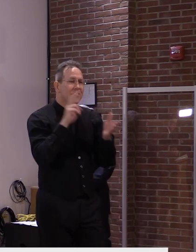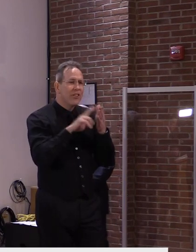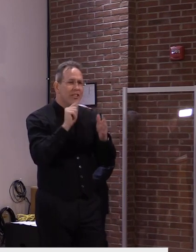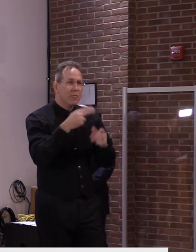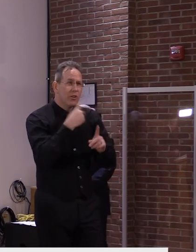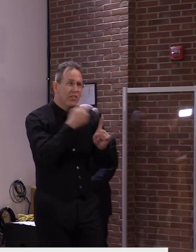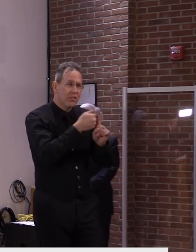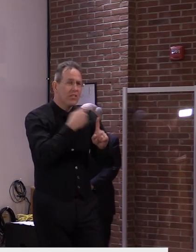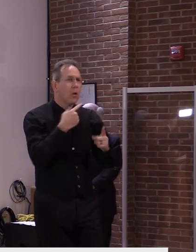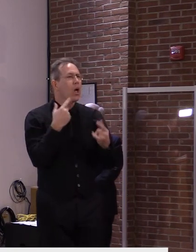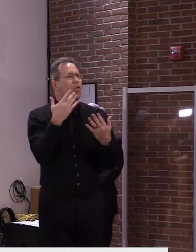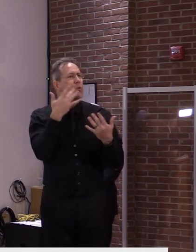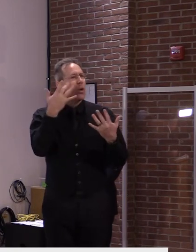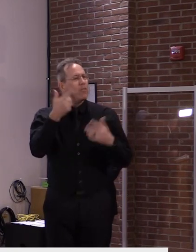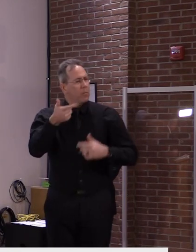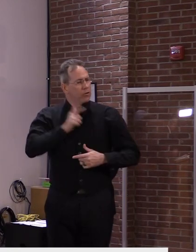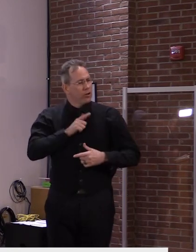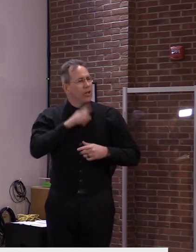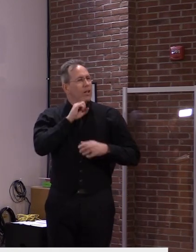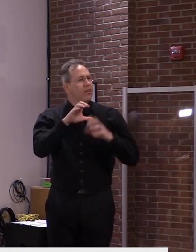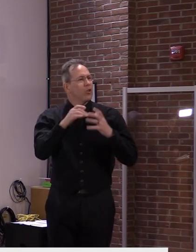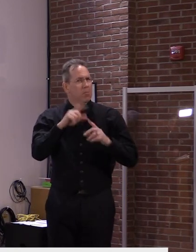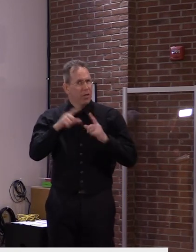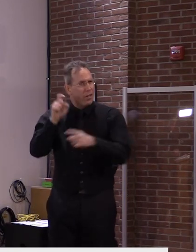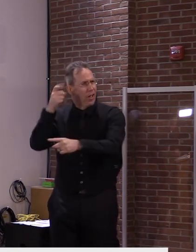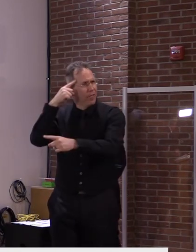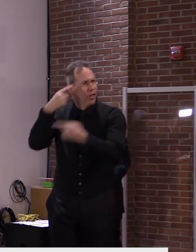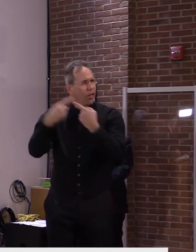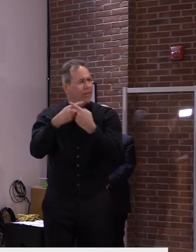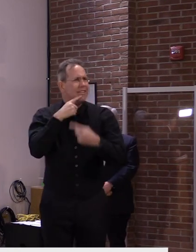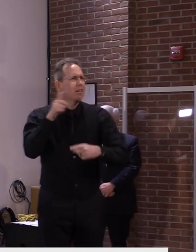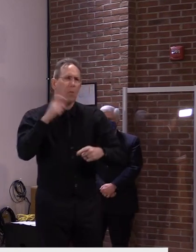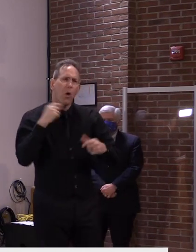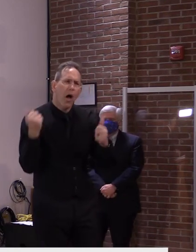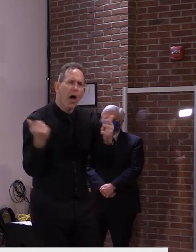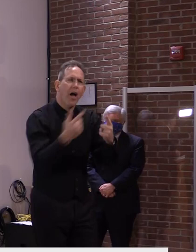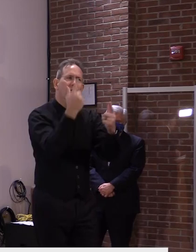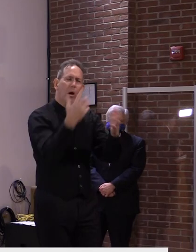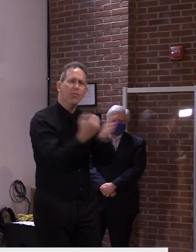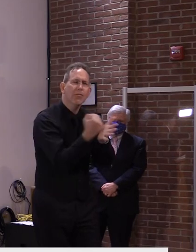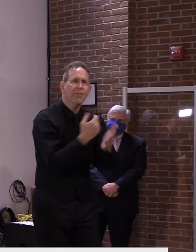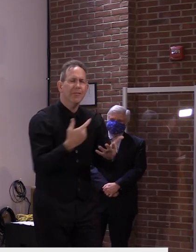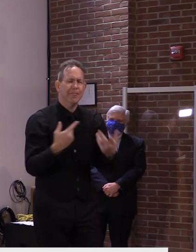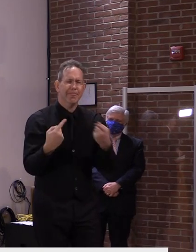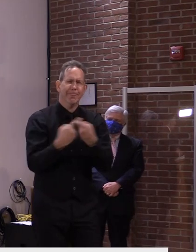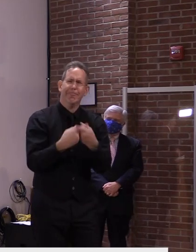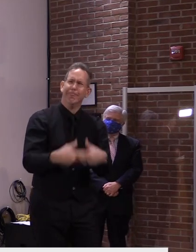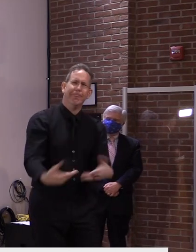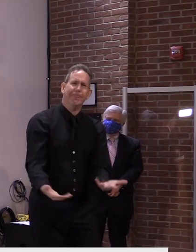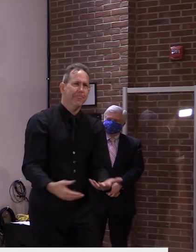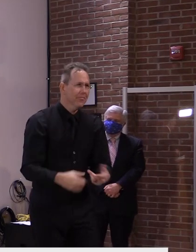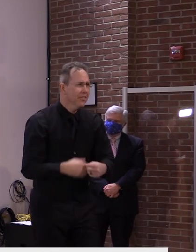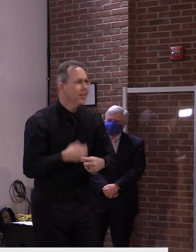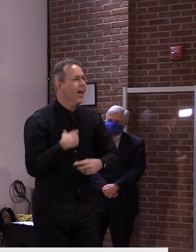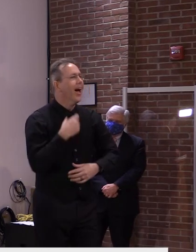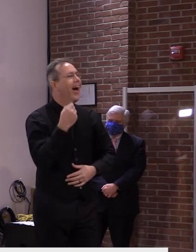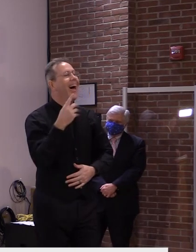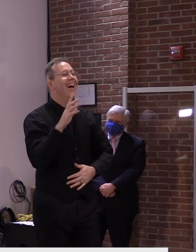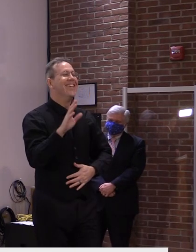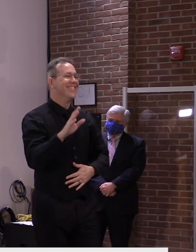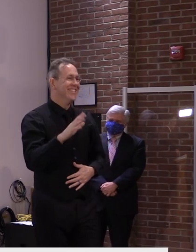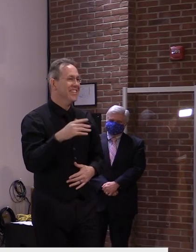now? Yeah, he's going to follow the state guidelines and wait till we open up that 65 and over